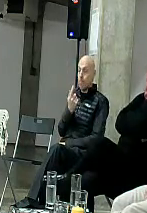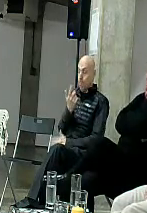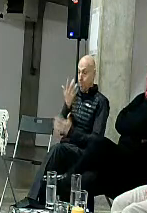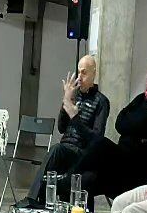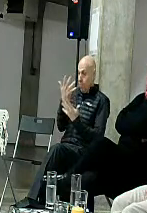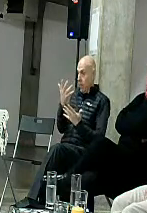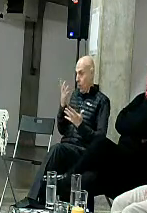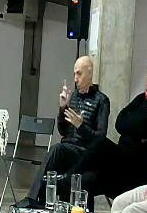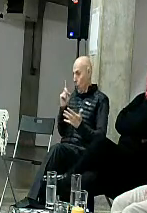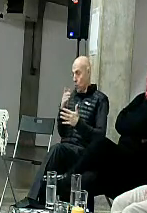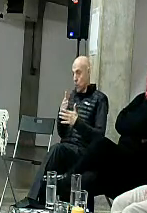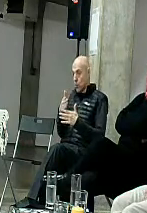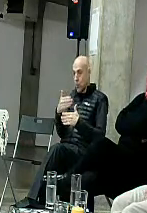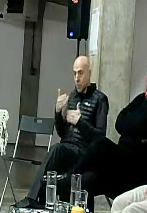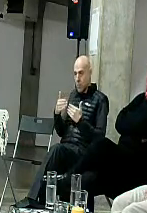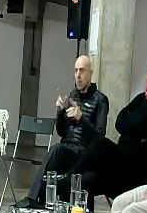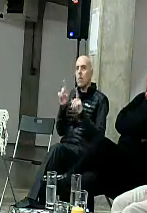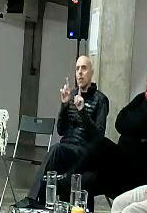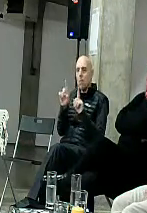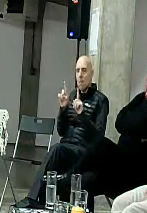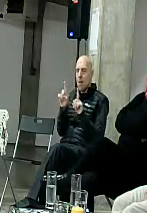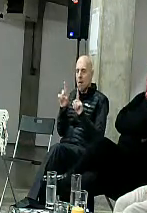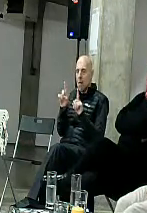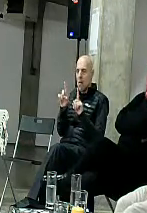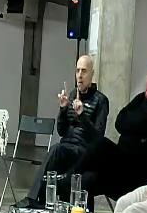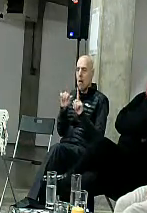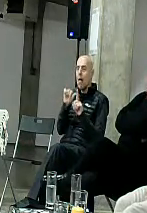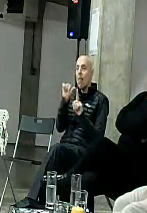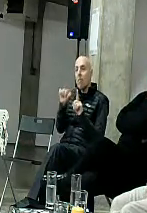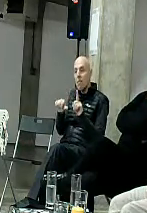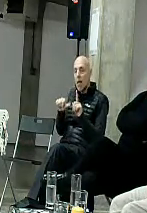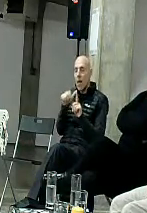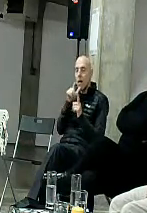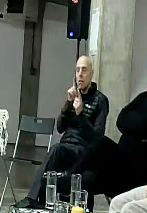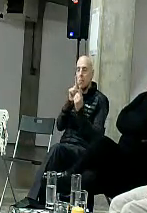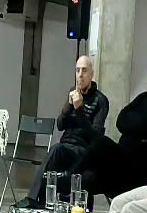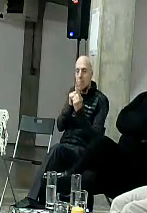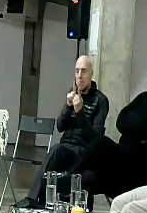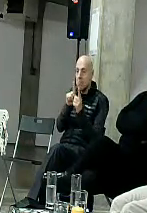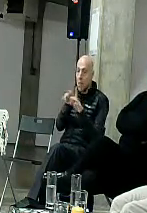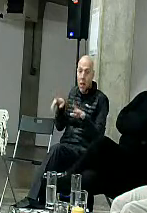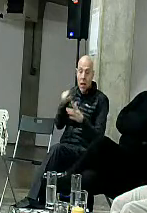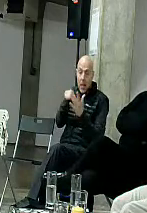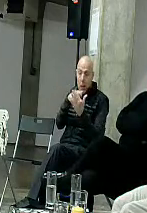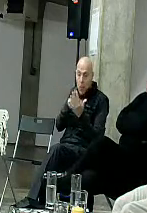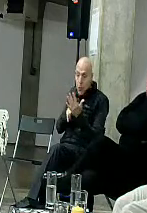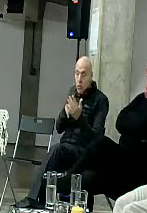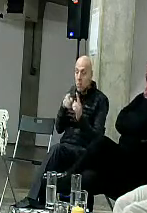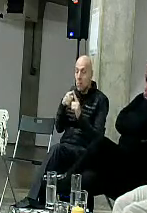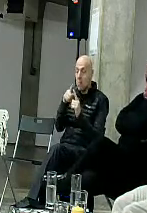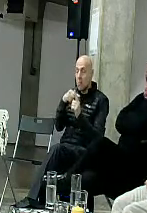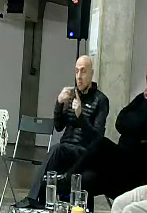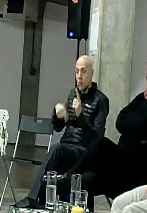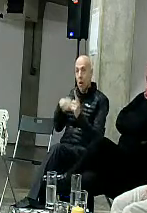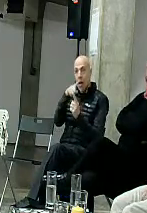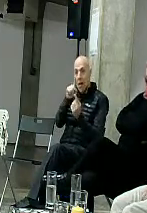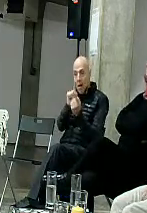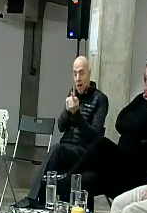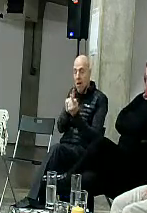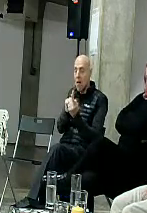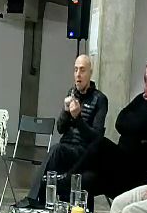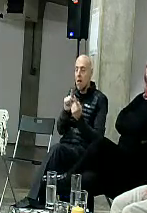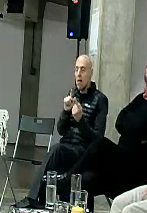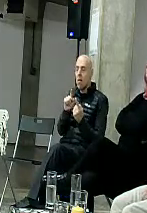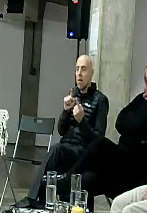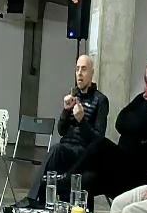what to do. But then you meet people like Imogen and Aji, and